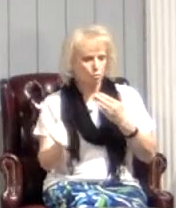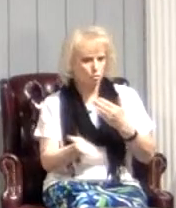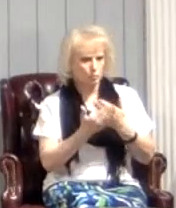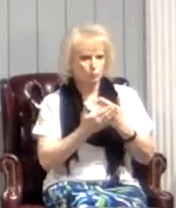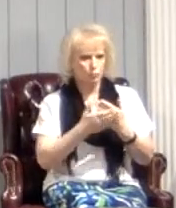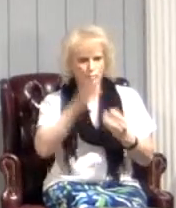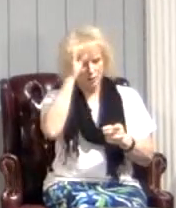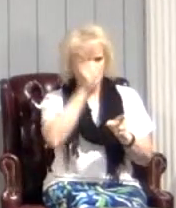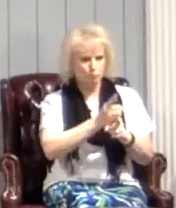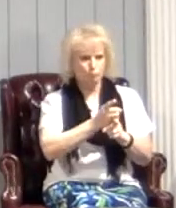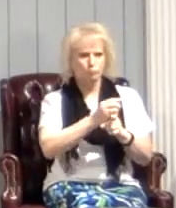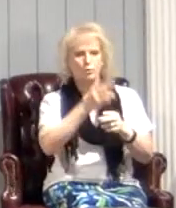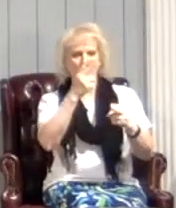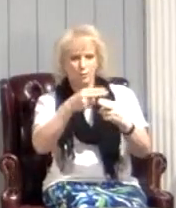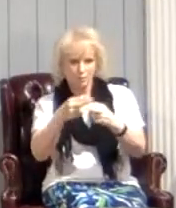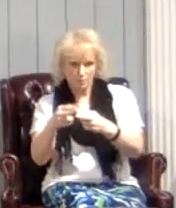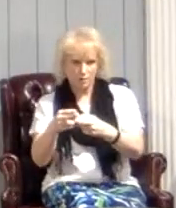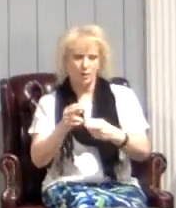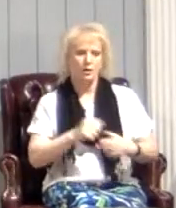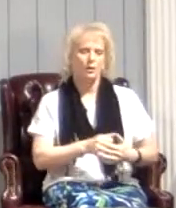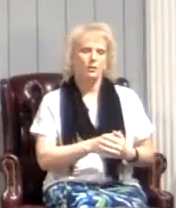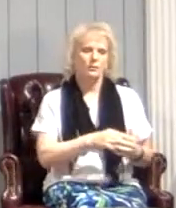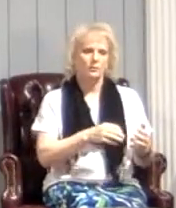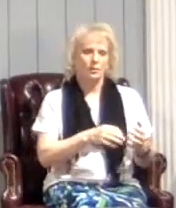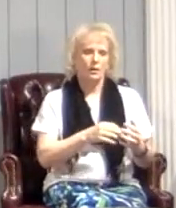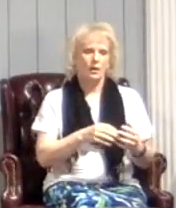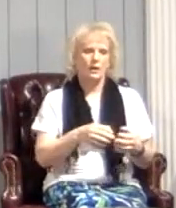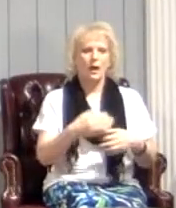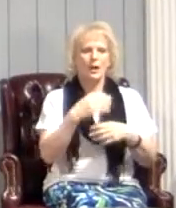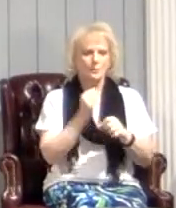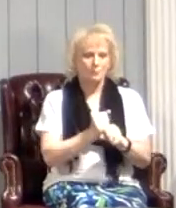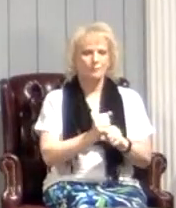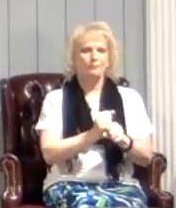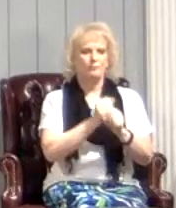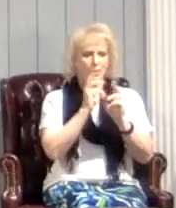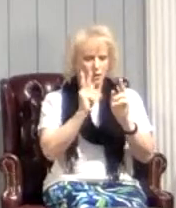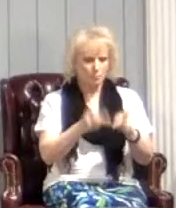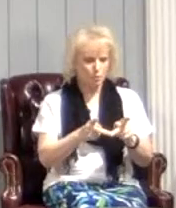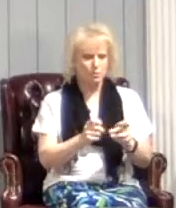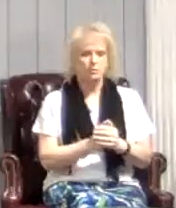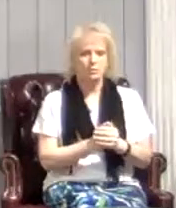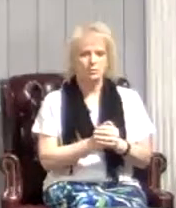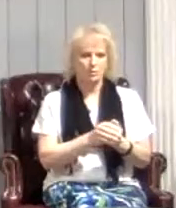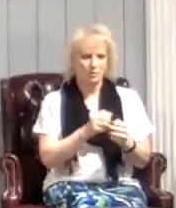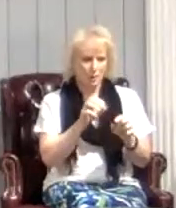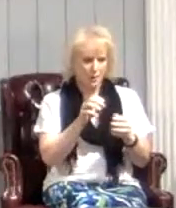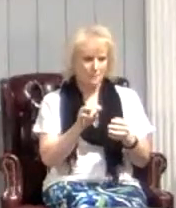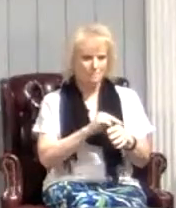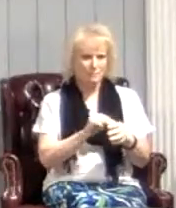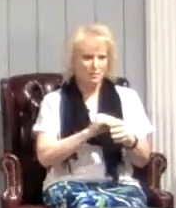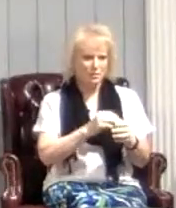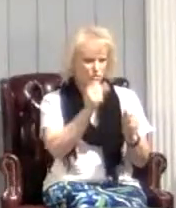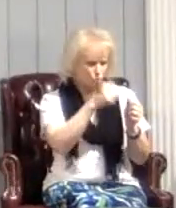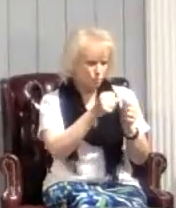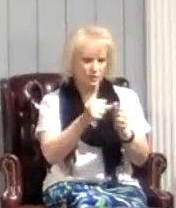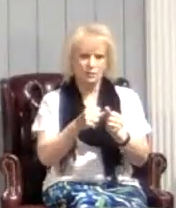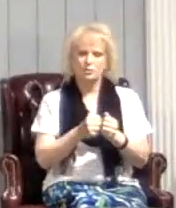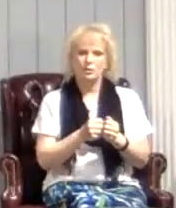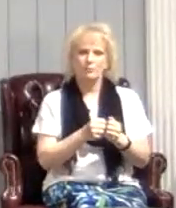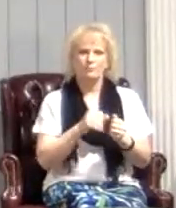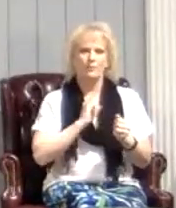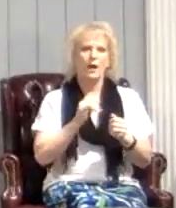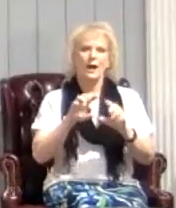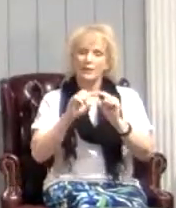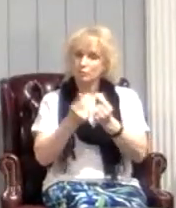pastor so-and-so. And I named them by name, and then I make a personal, I write a personal message to each one of them. So I had this group